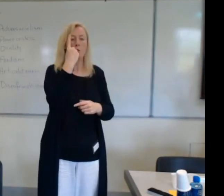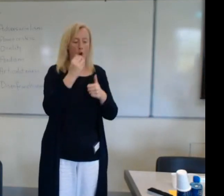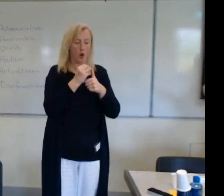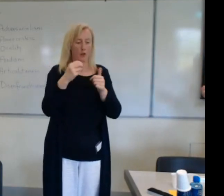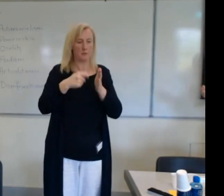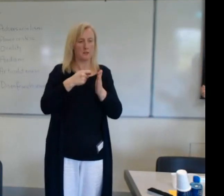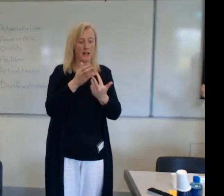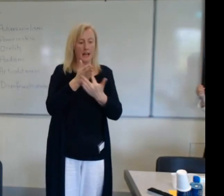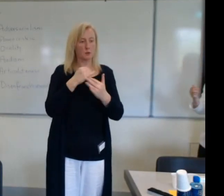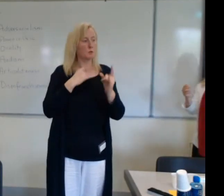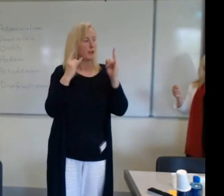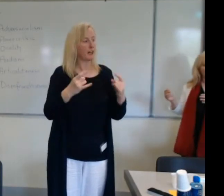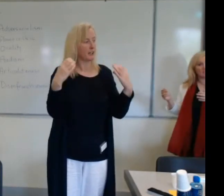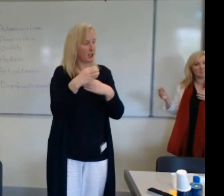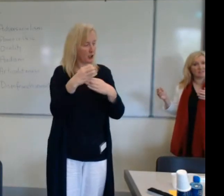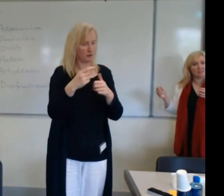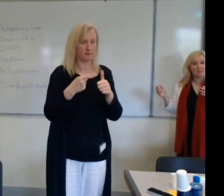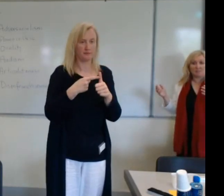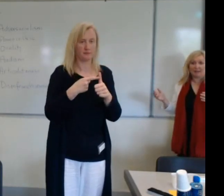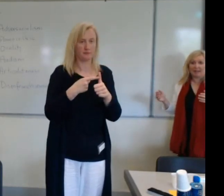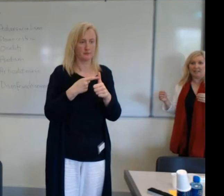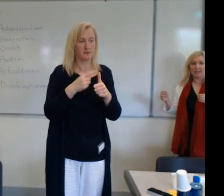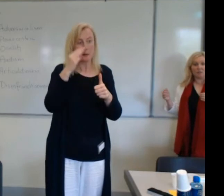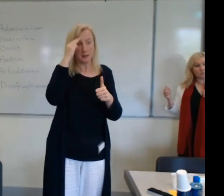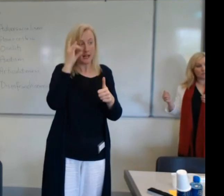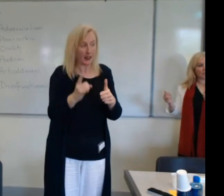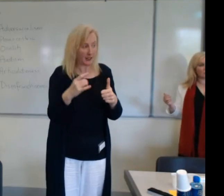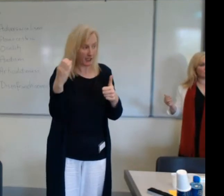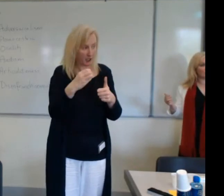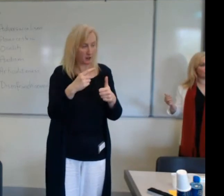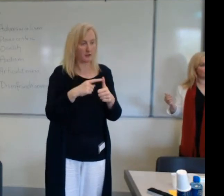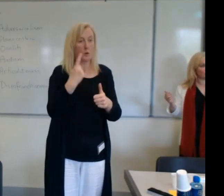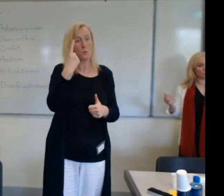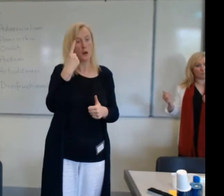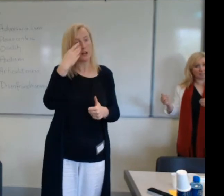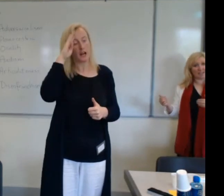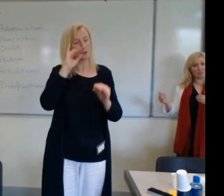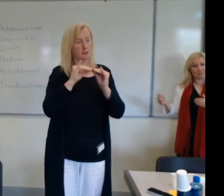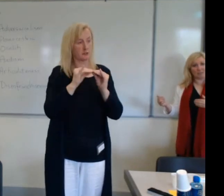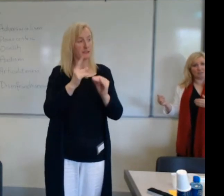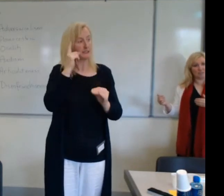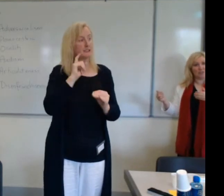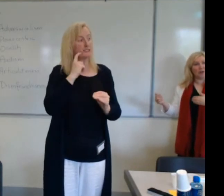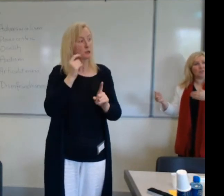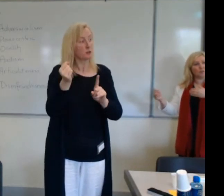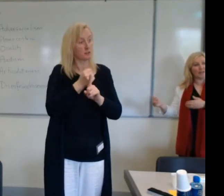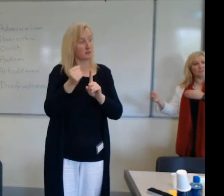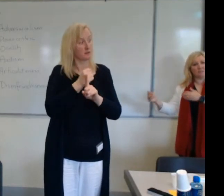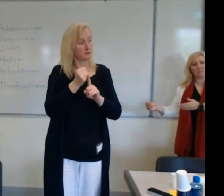to healthcare, we also looked at access to mental health care. We had one Irish interpreter who reported being sexually assaulted on the way out of an